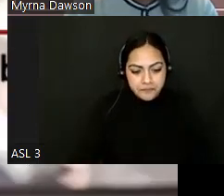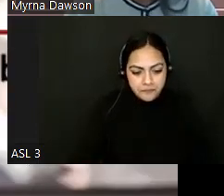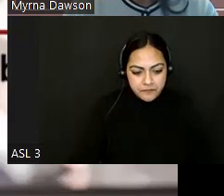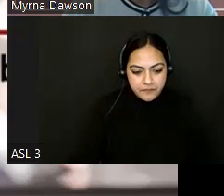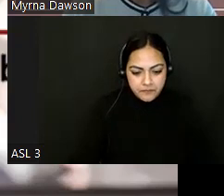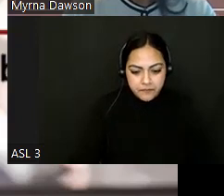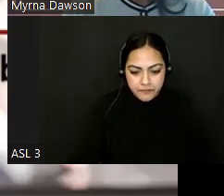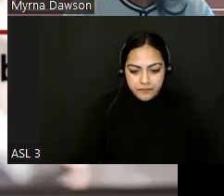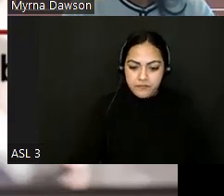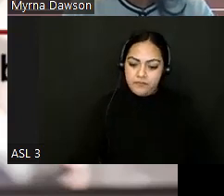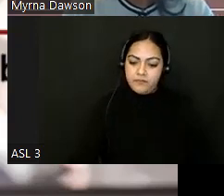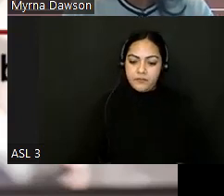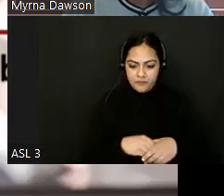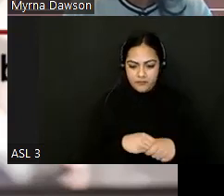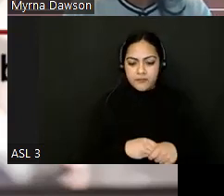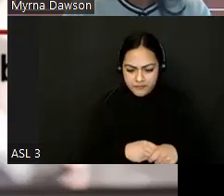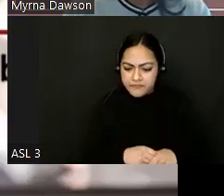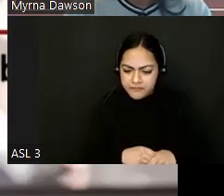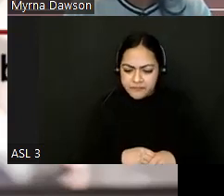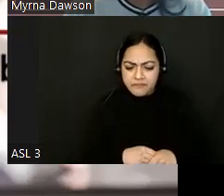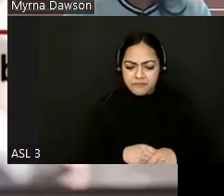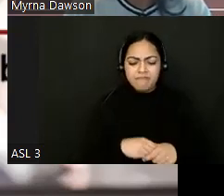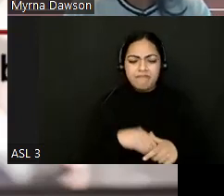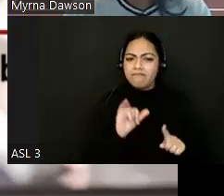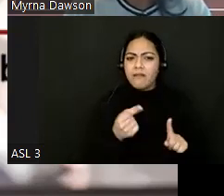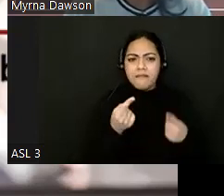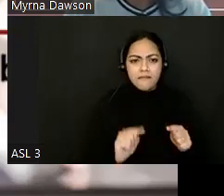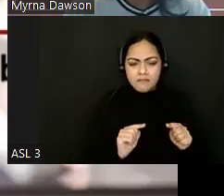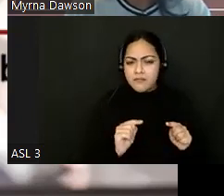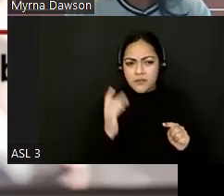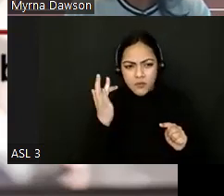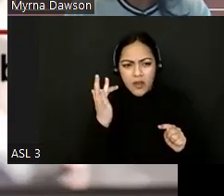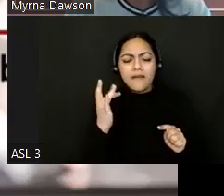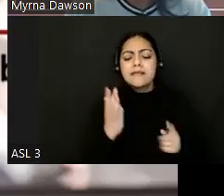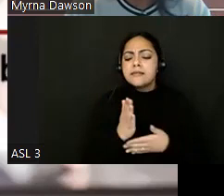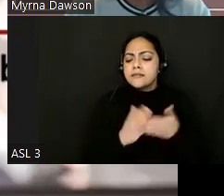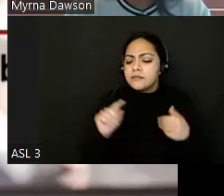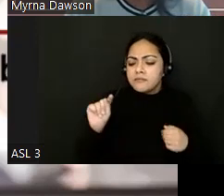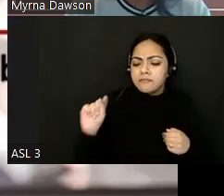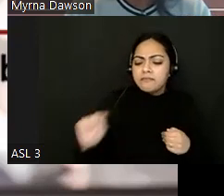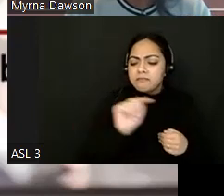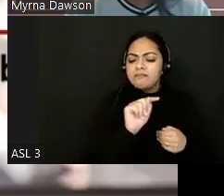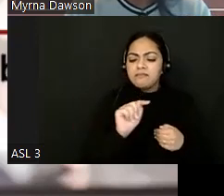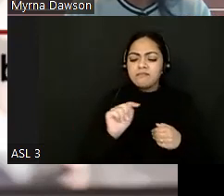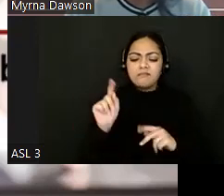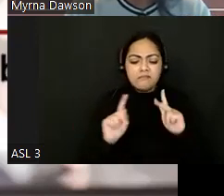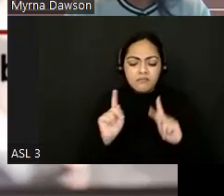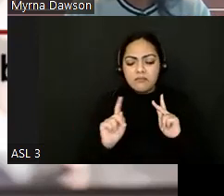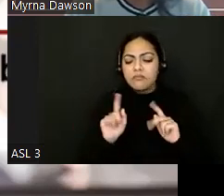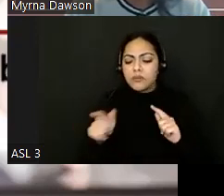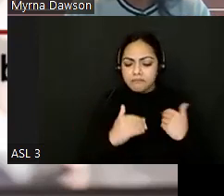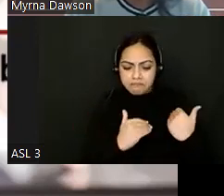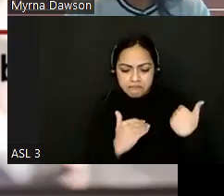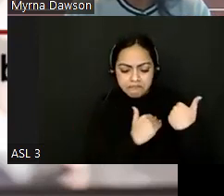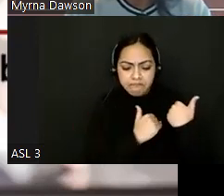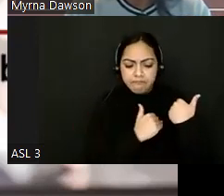These advances occurred because some of those individuals who were tasked with prioritizing and designing legislations and